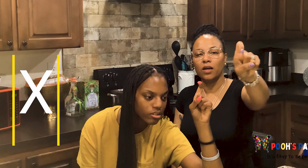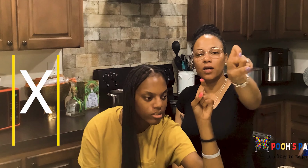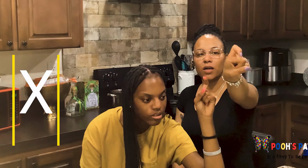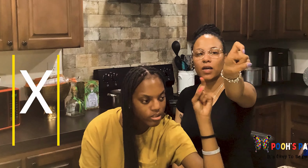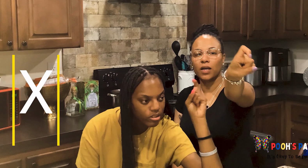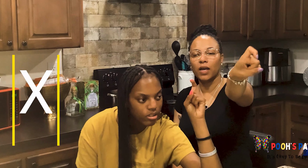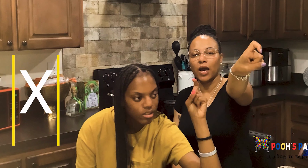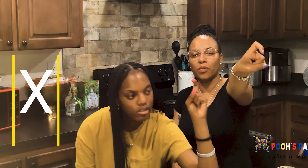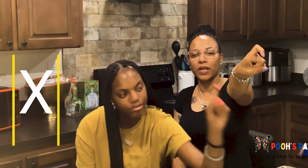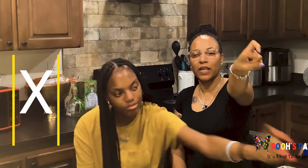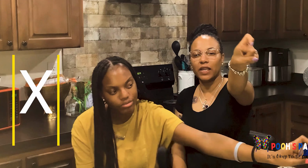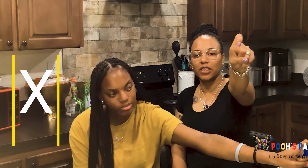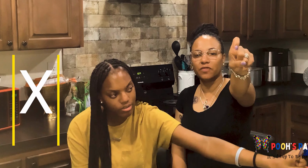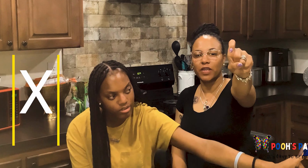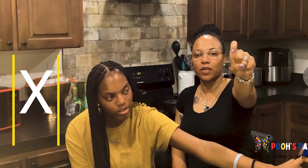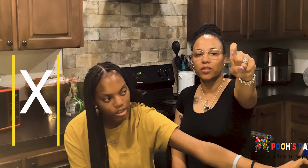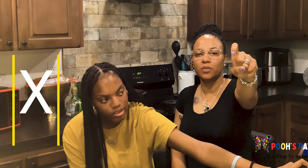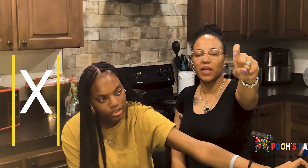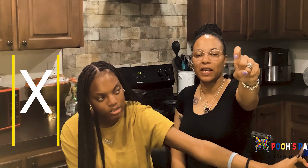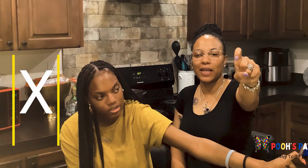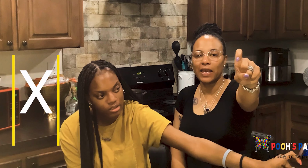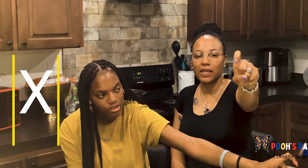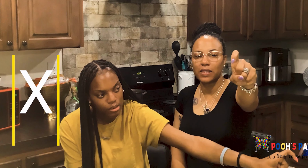hook our index finger to make an X.